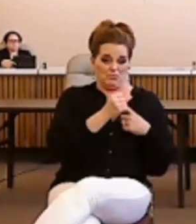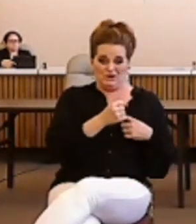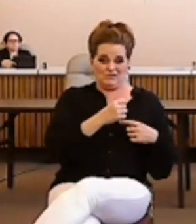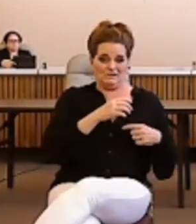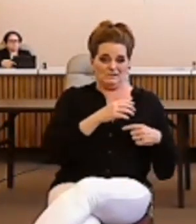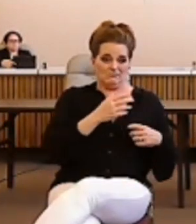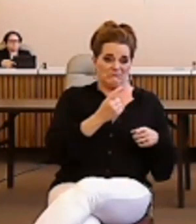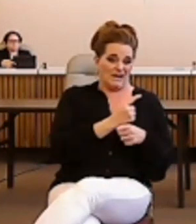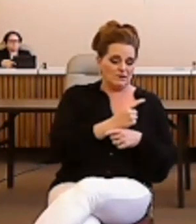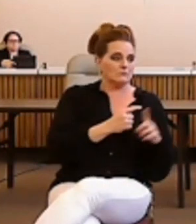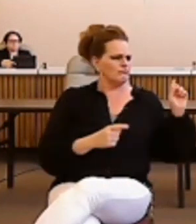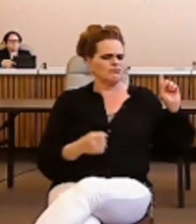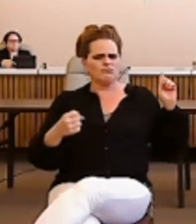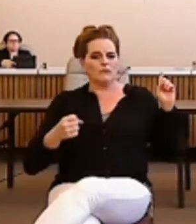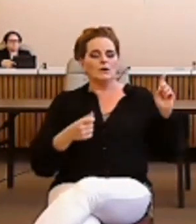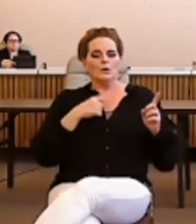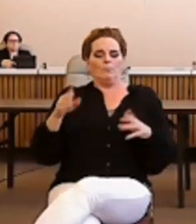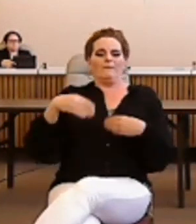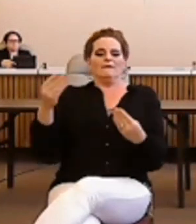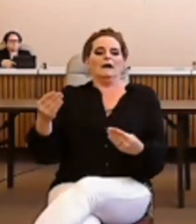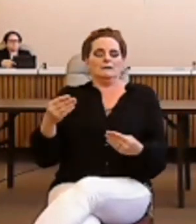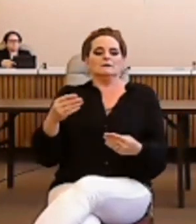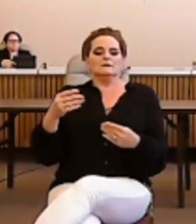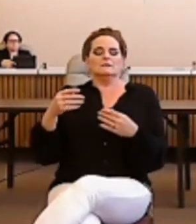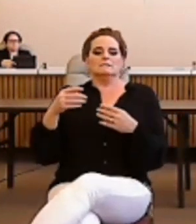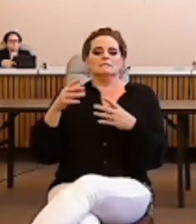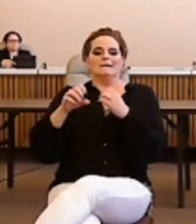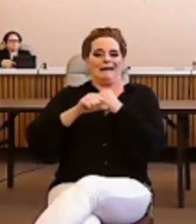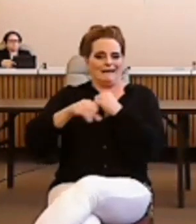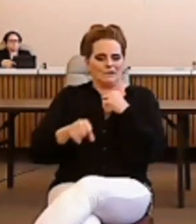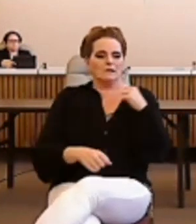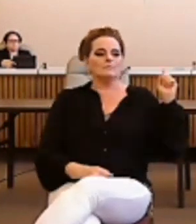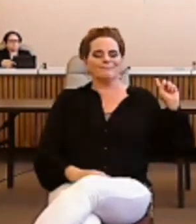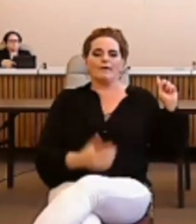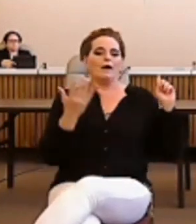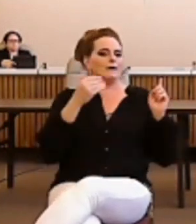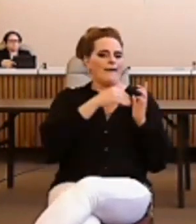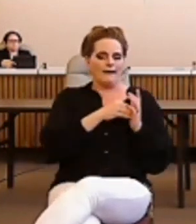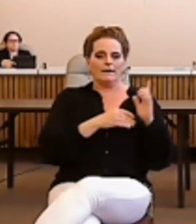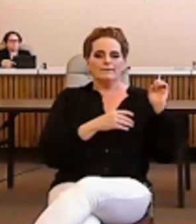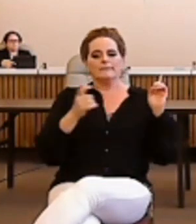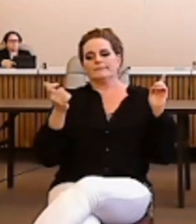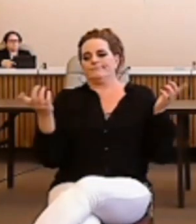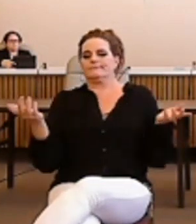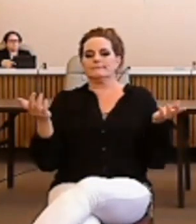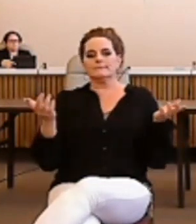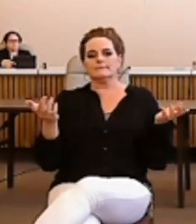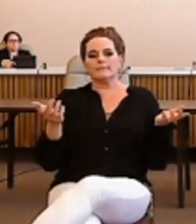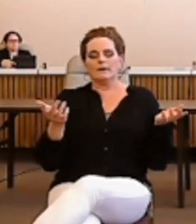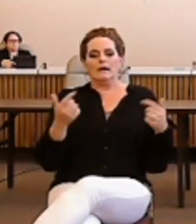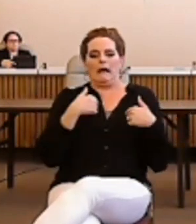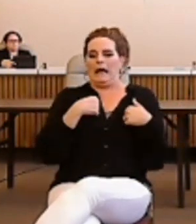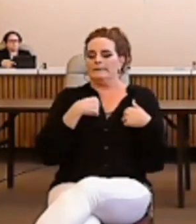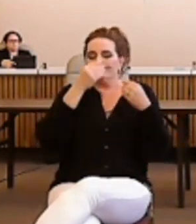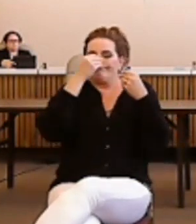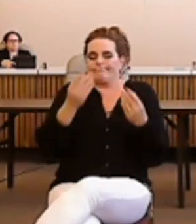trying to yeah. convey? When you say provide a means to extend, So that's where, again, this gets back to where I don't